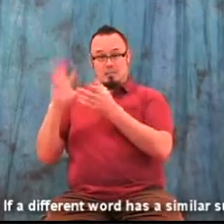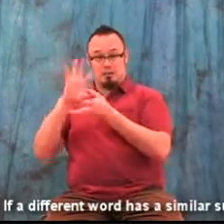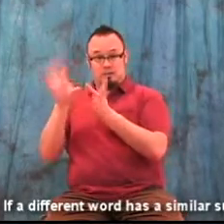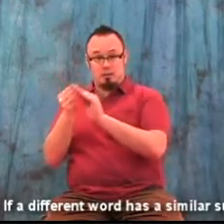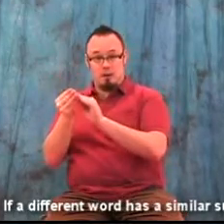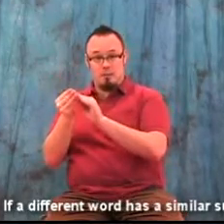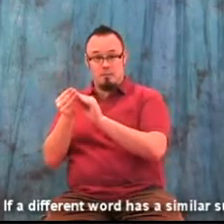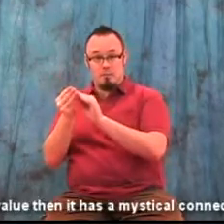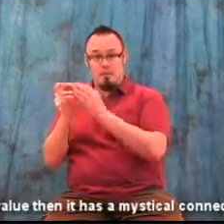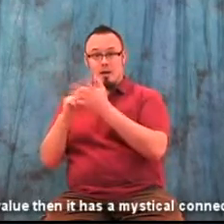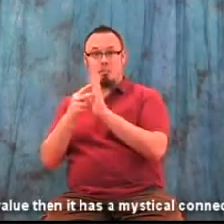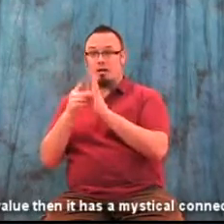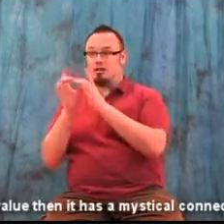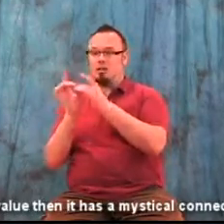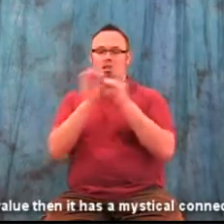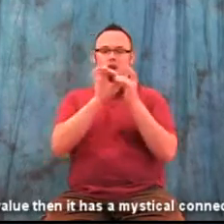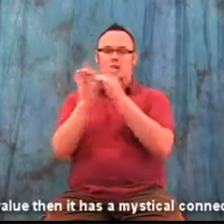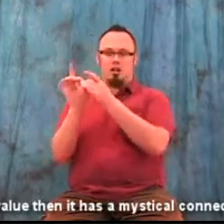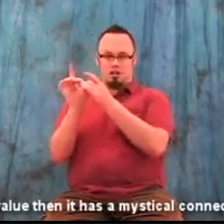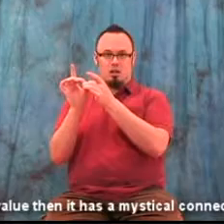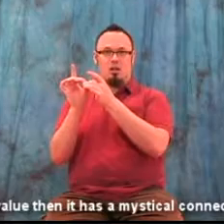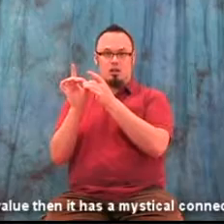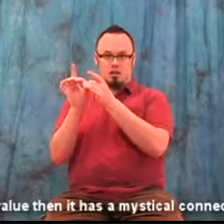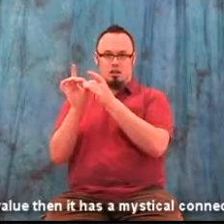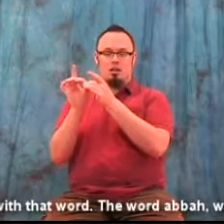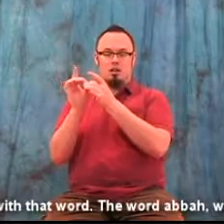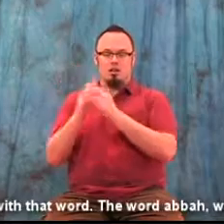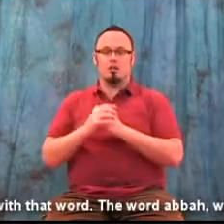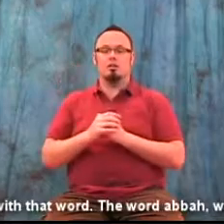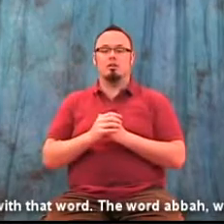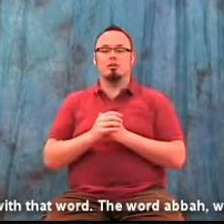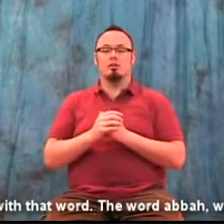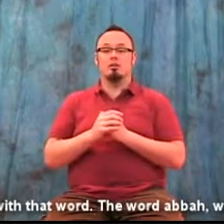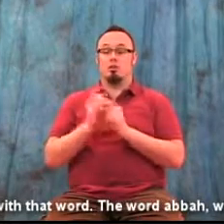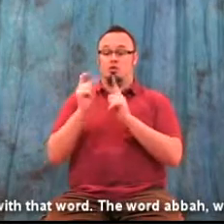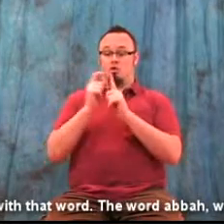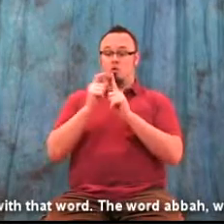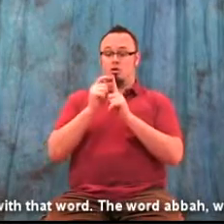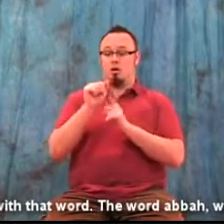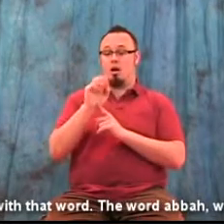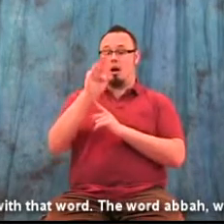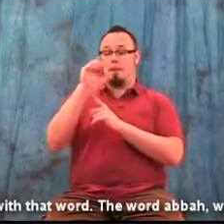value, then it has a mystical connection with that word. The word Abba,